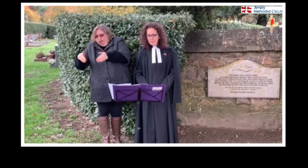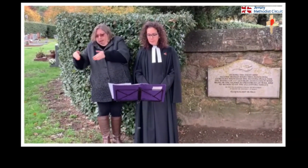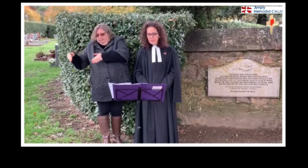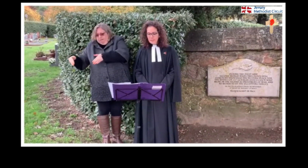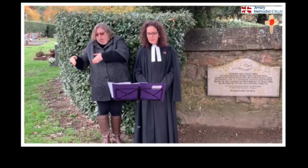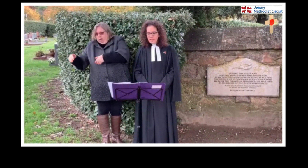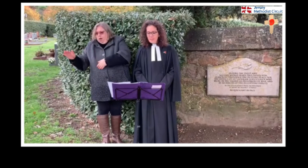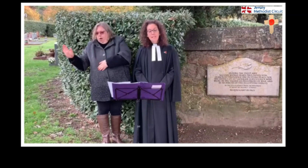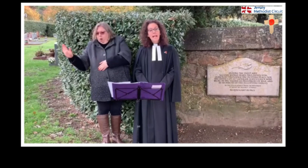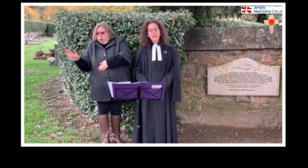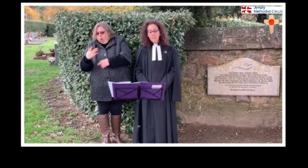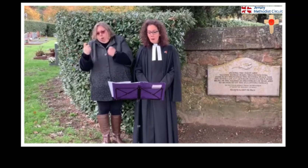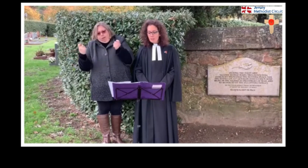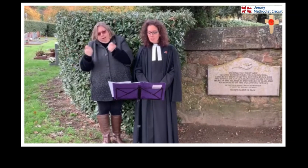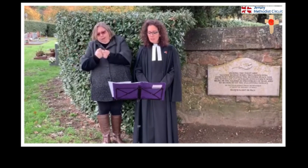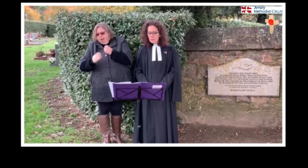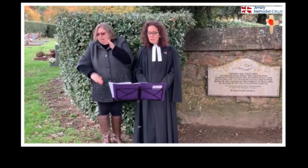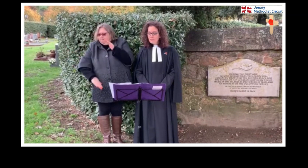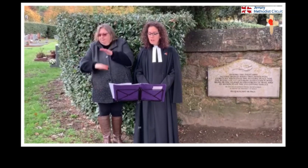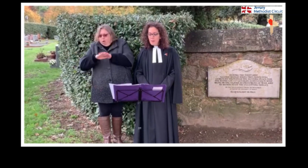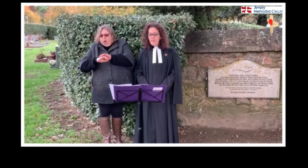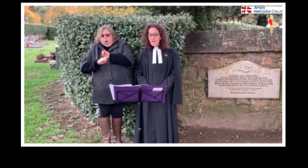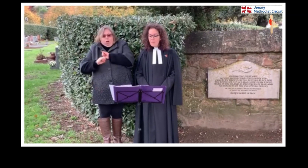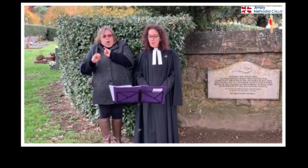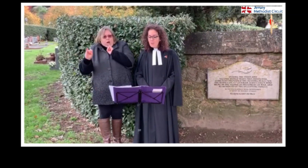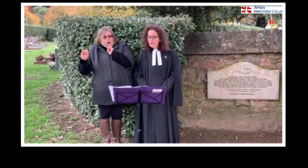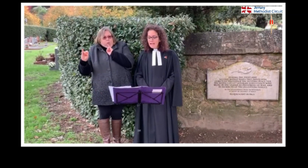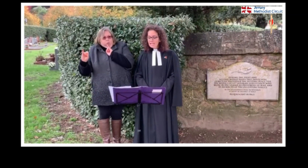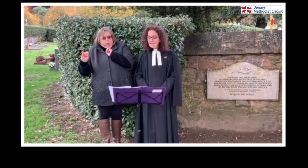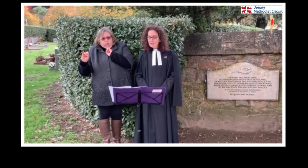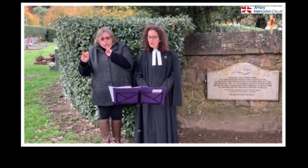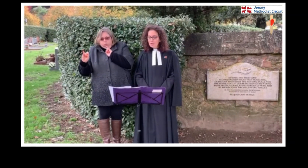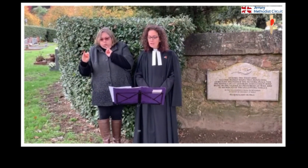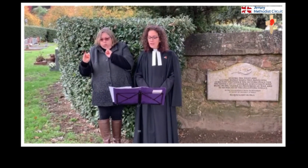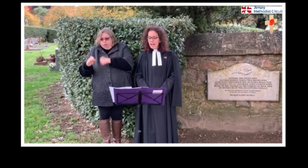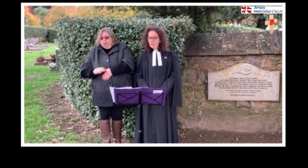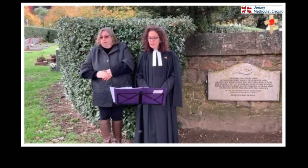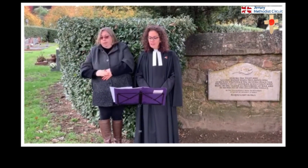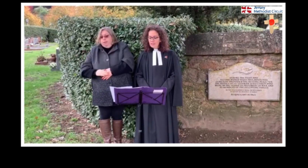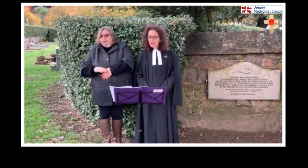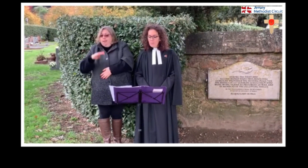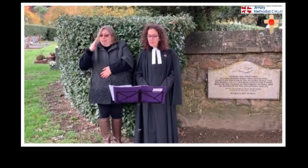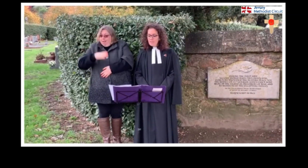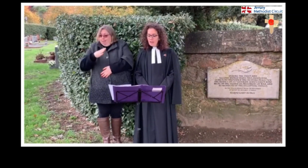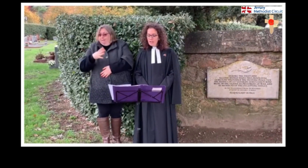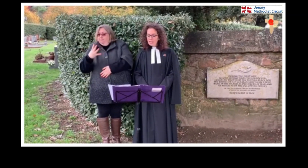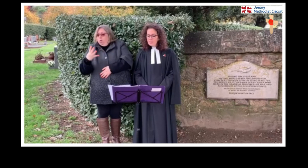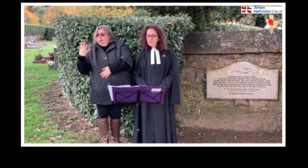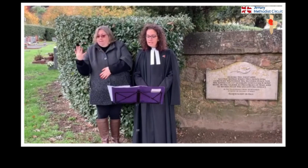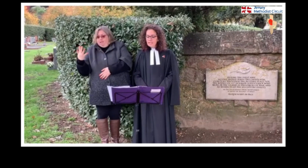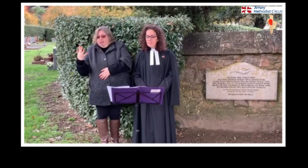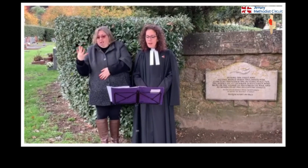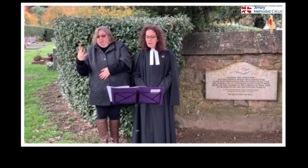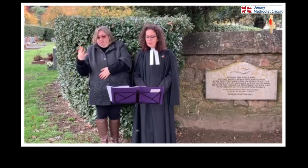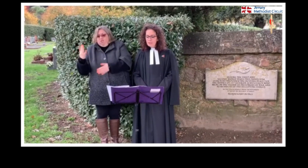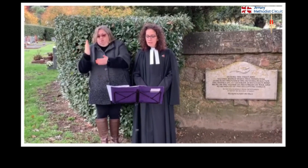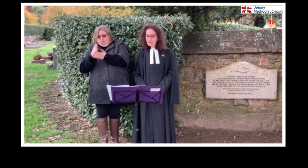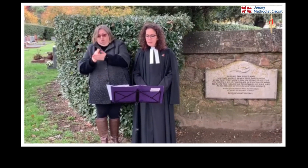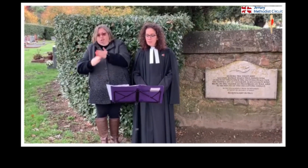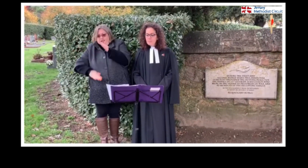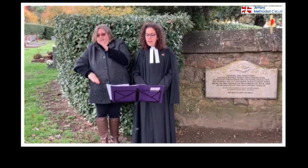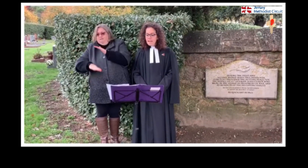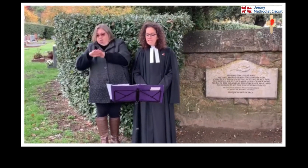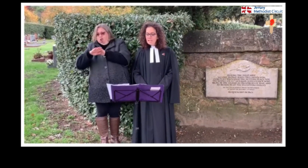full. The second block was full by February 1945, when the first of 16